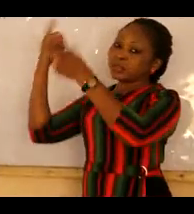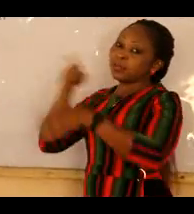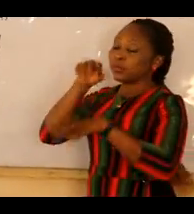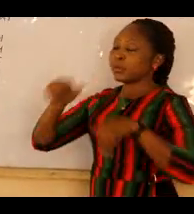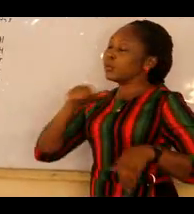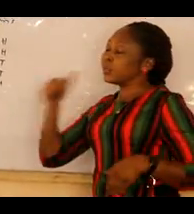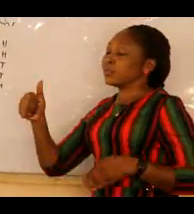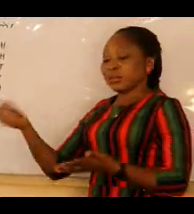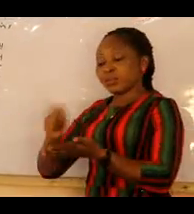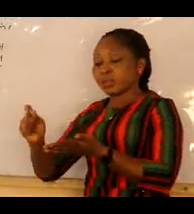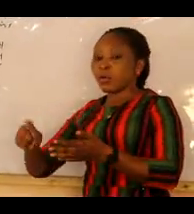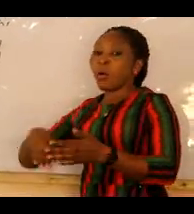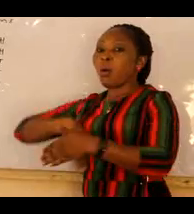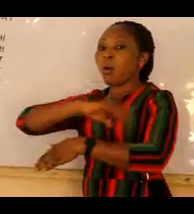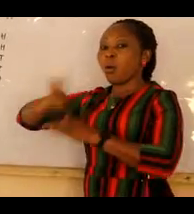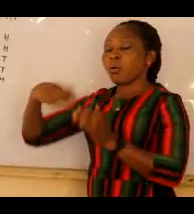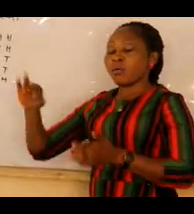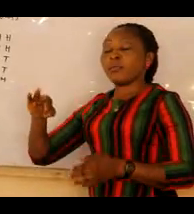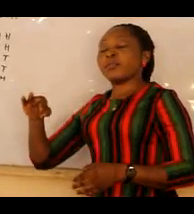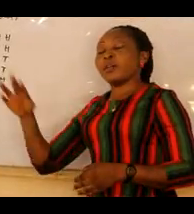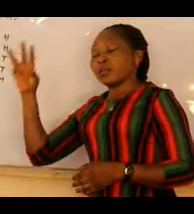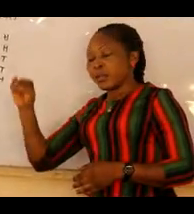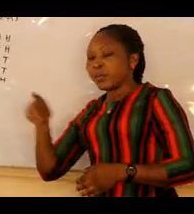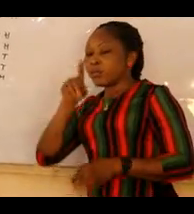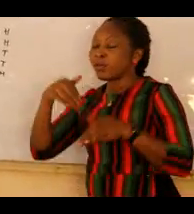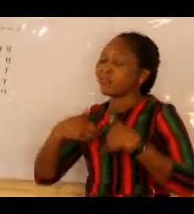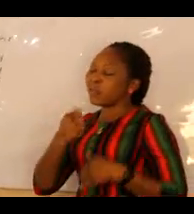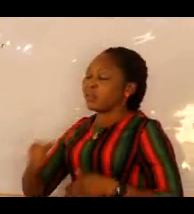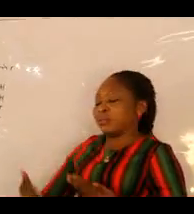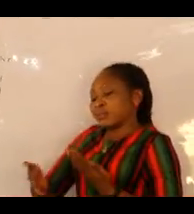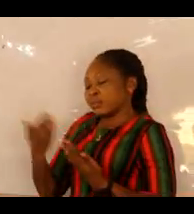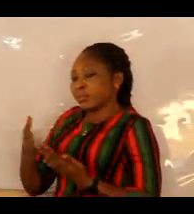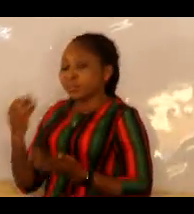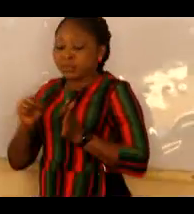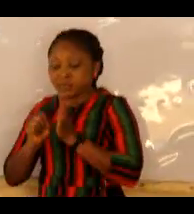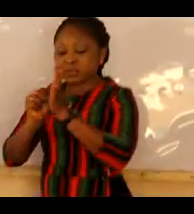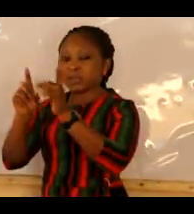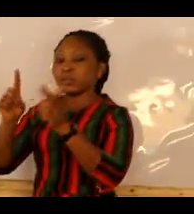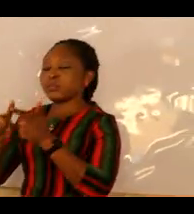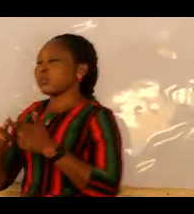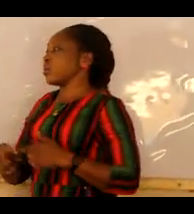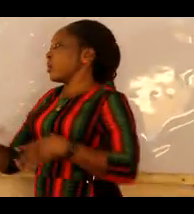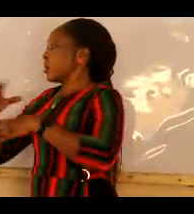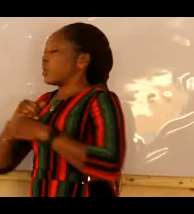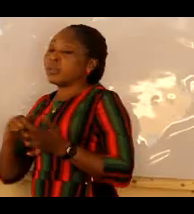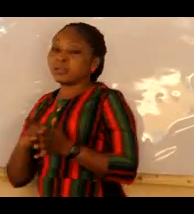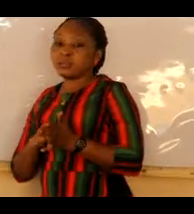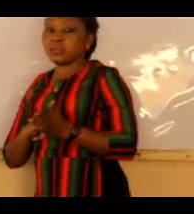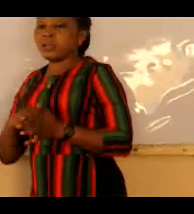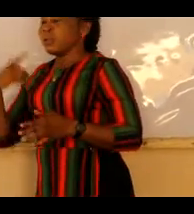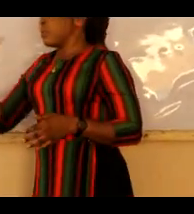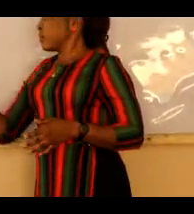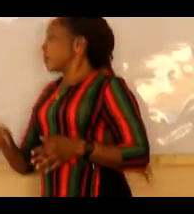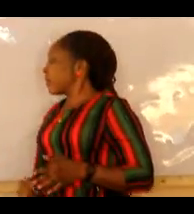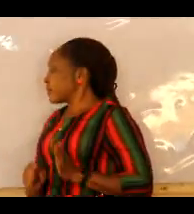list all of them, you have a simple formula to get it. The formula is